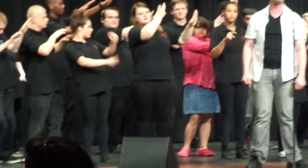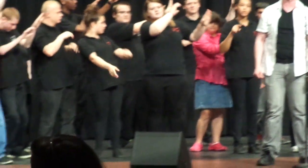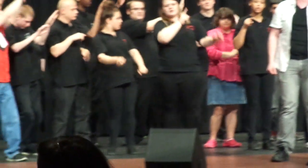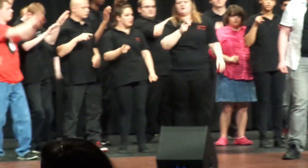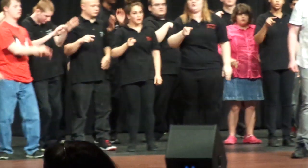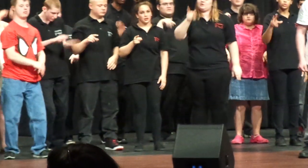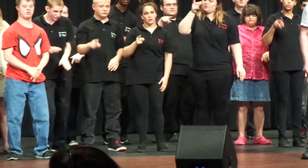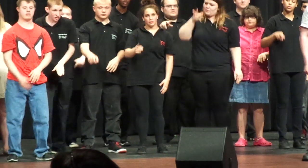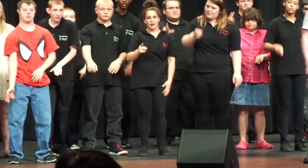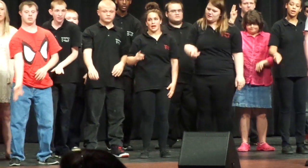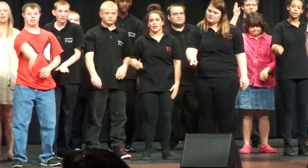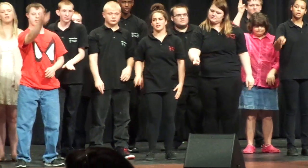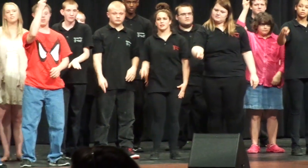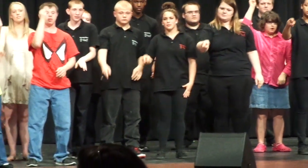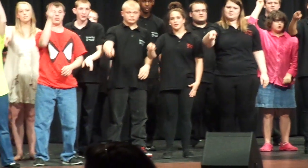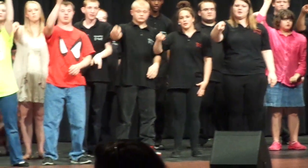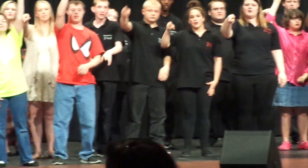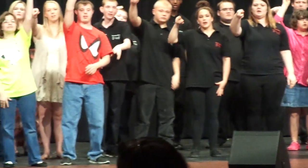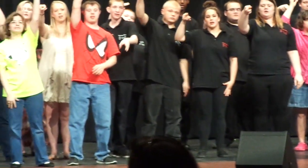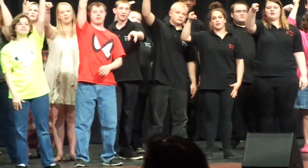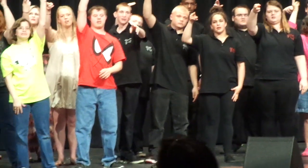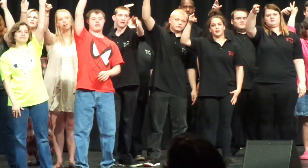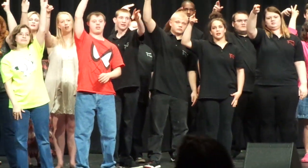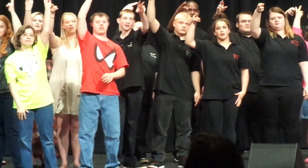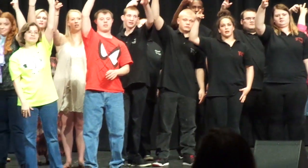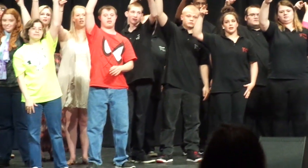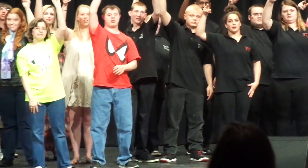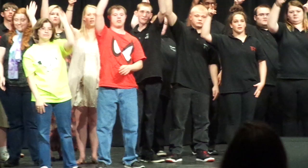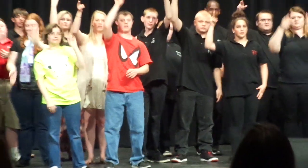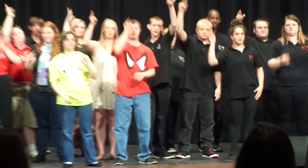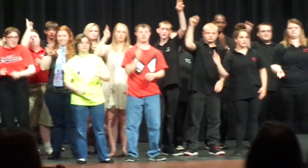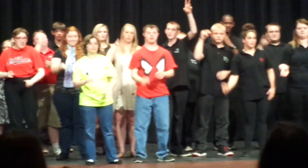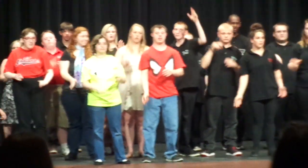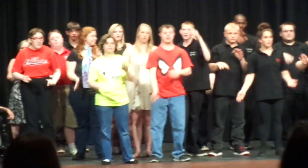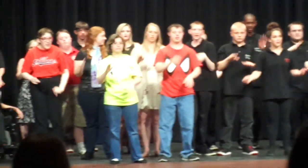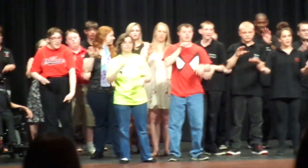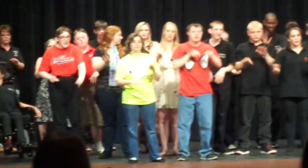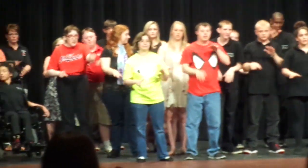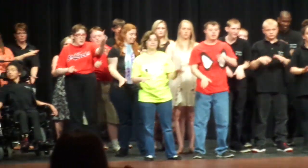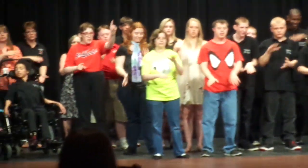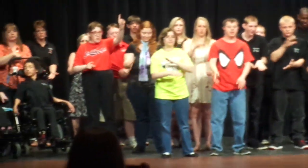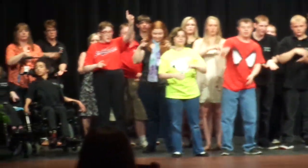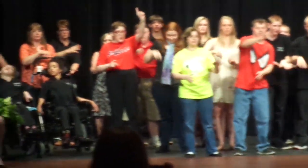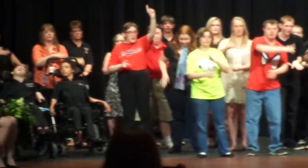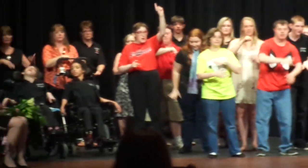mountains. You raise me up to walk on stormy